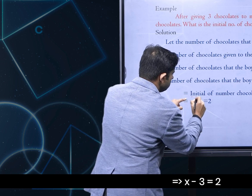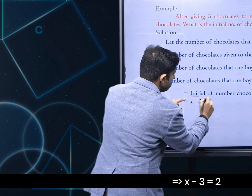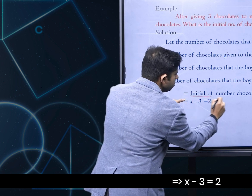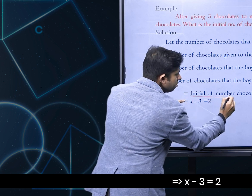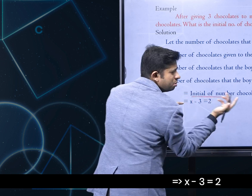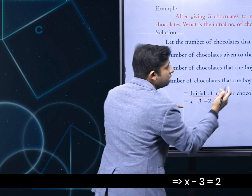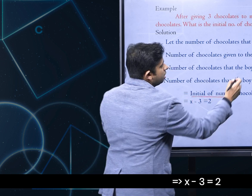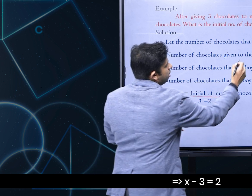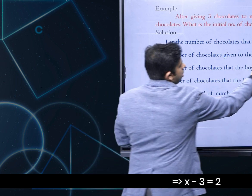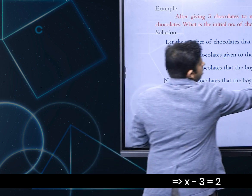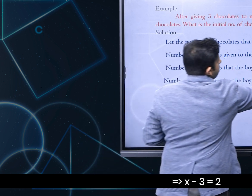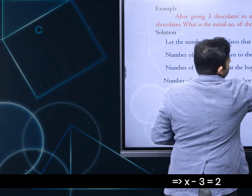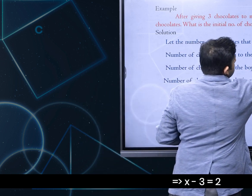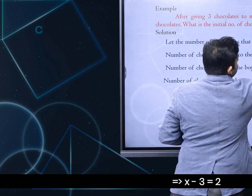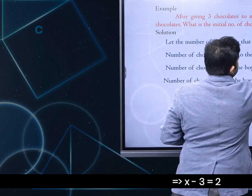x minus 3